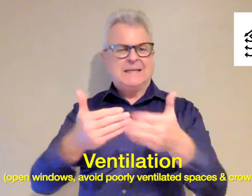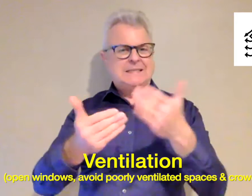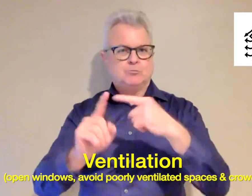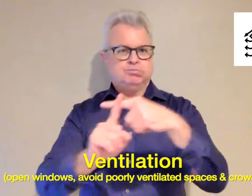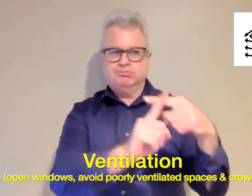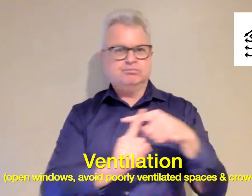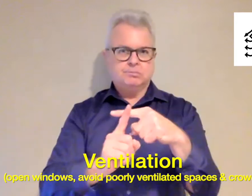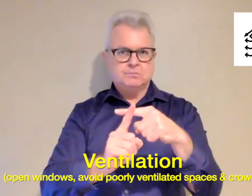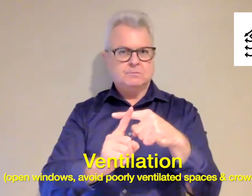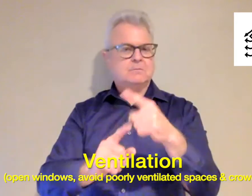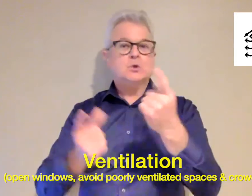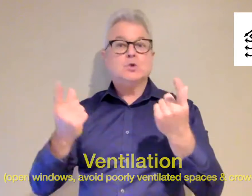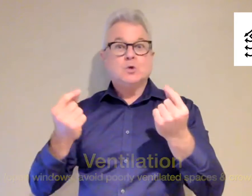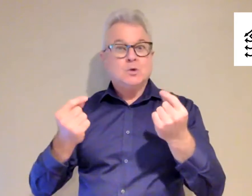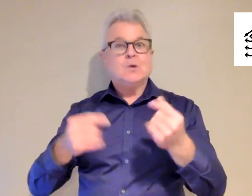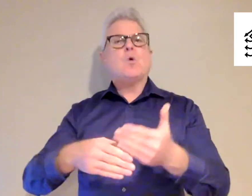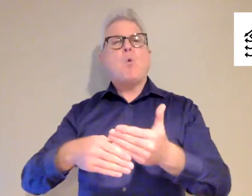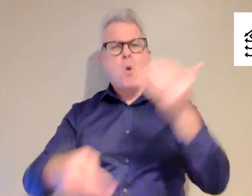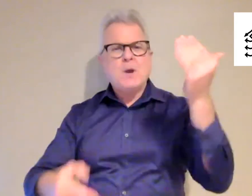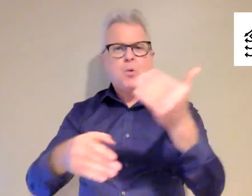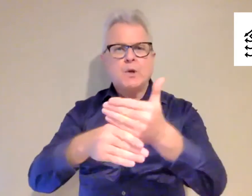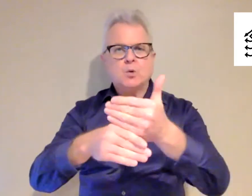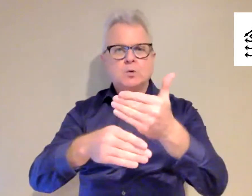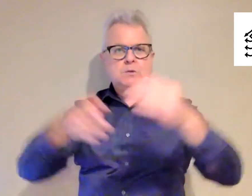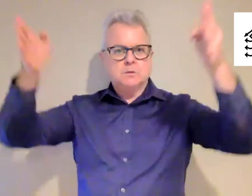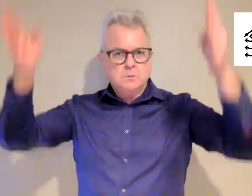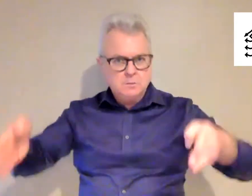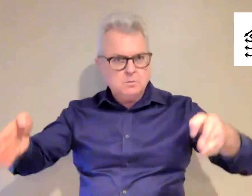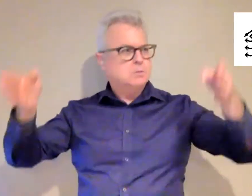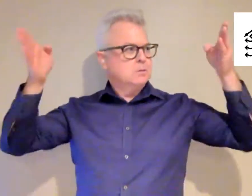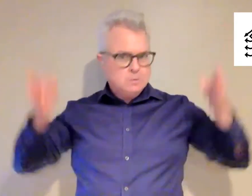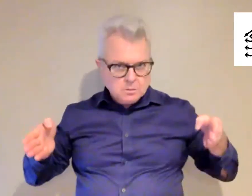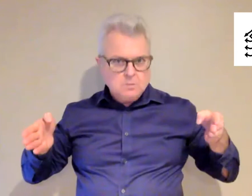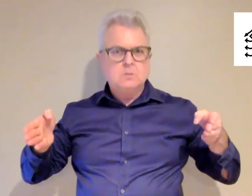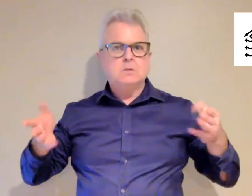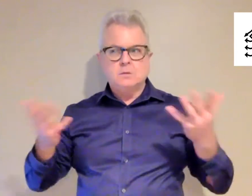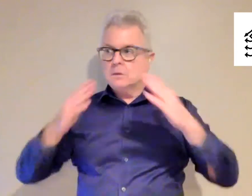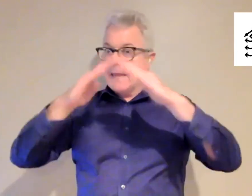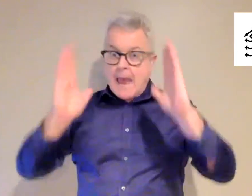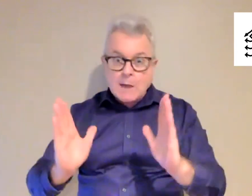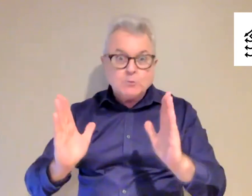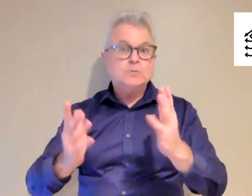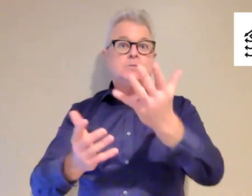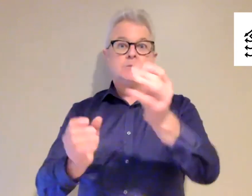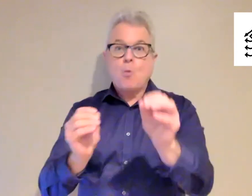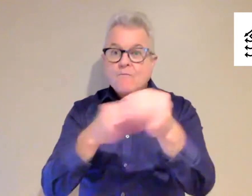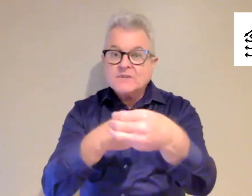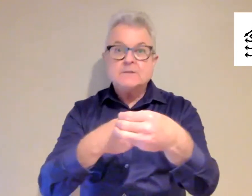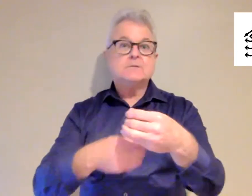you need to avoid poorly ventilated spaces, especially in crowds. You should open your windows, whether it be in